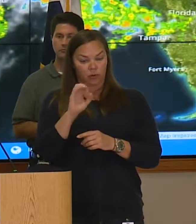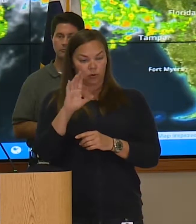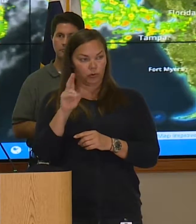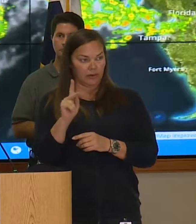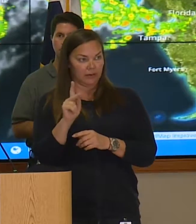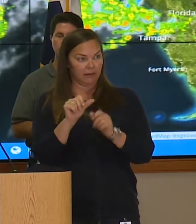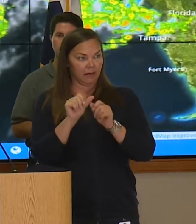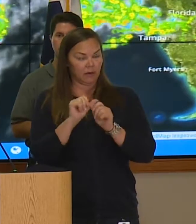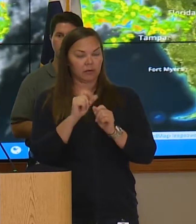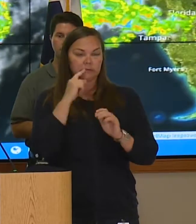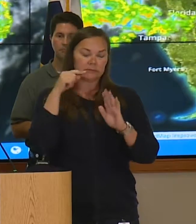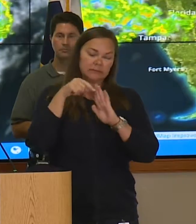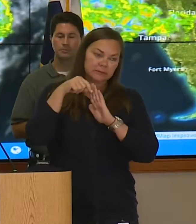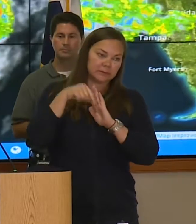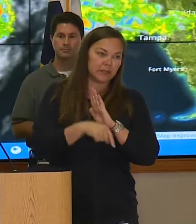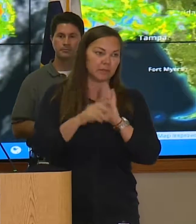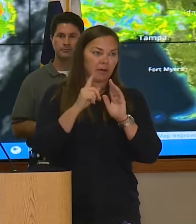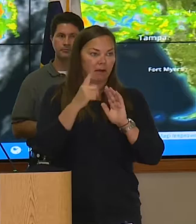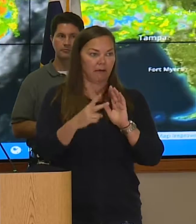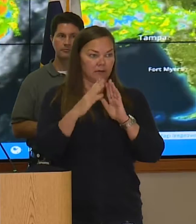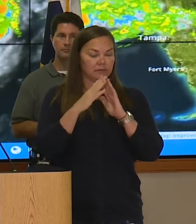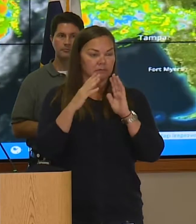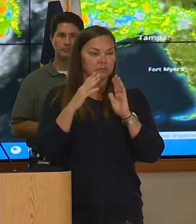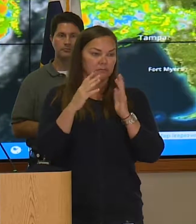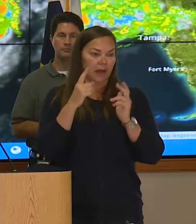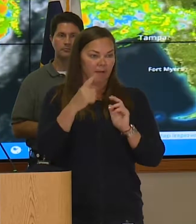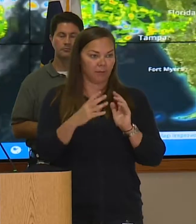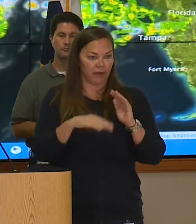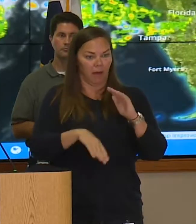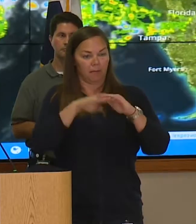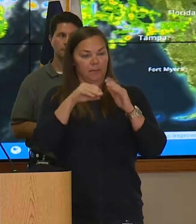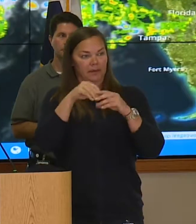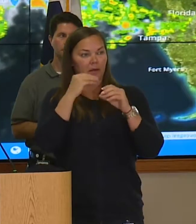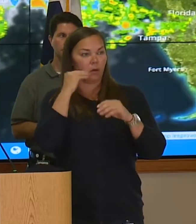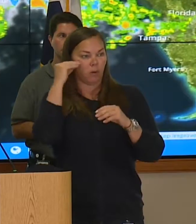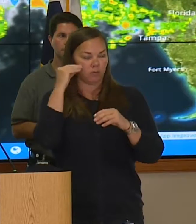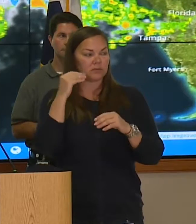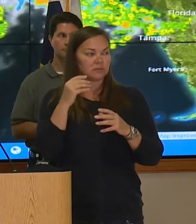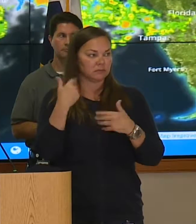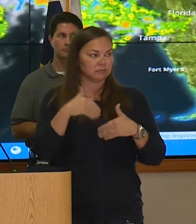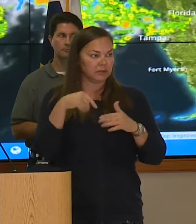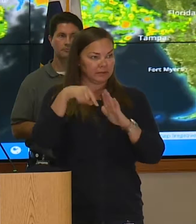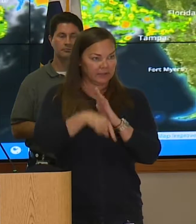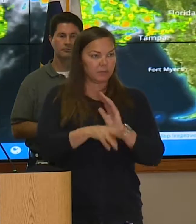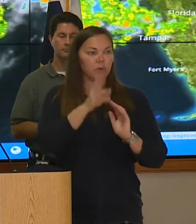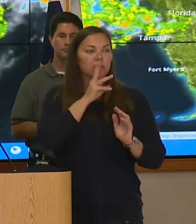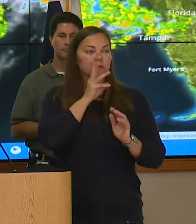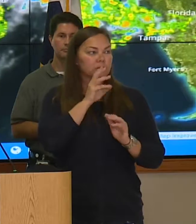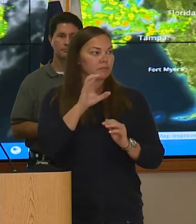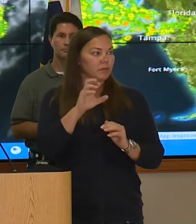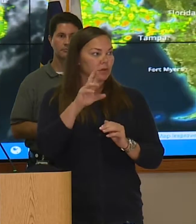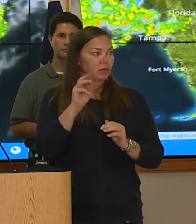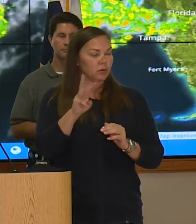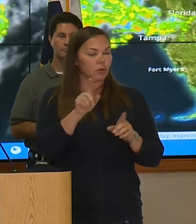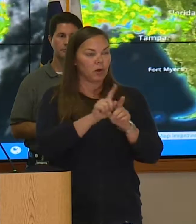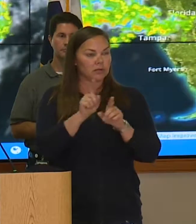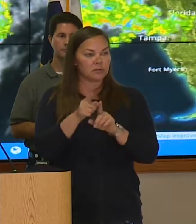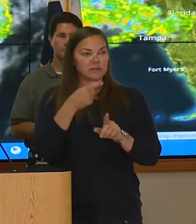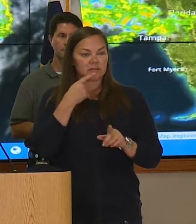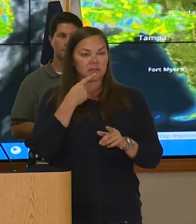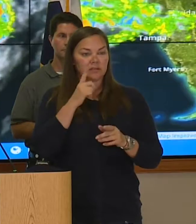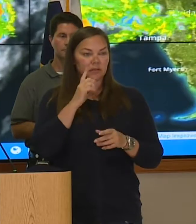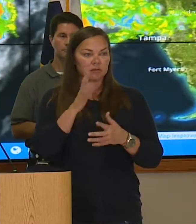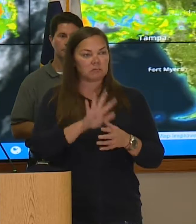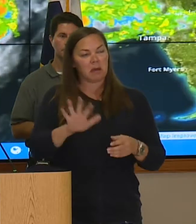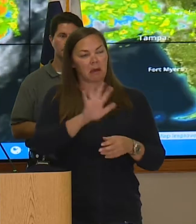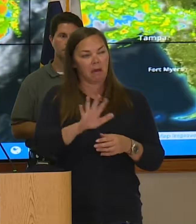there was extremely deep house flooding, at least halfway up the homes. The crew also indicated that there is roughly